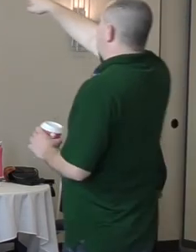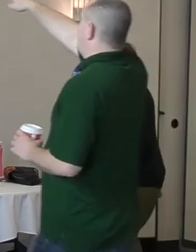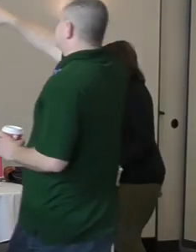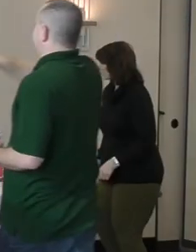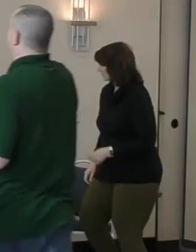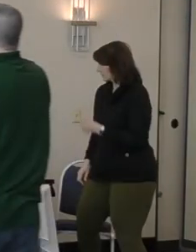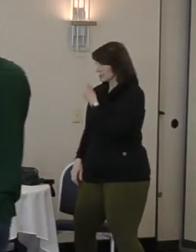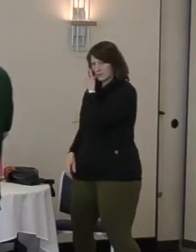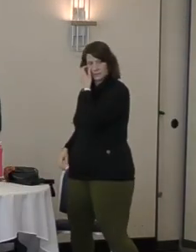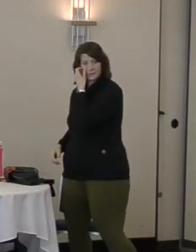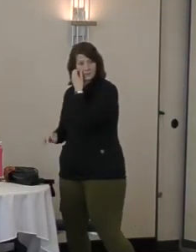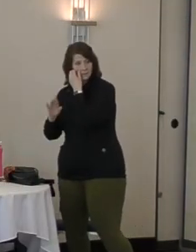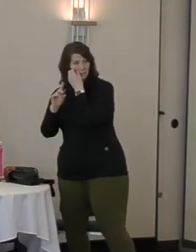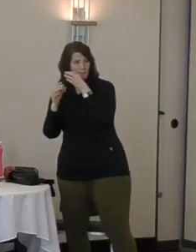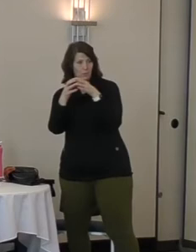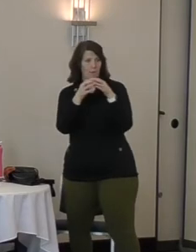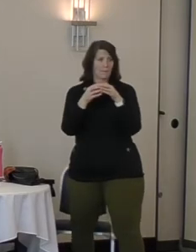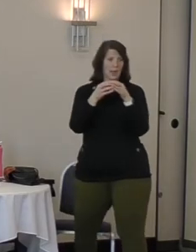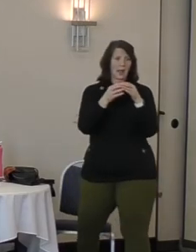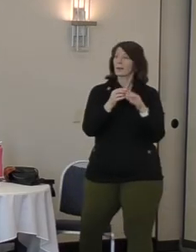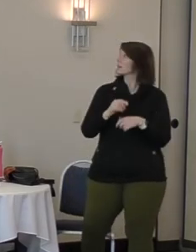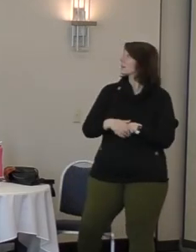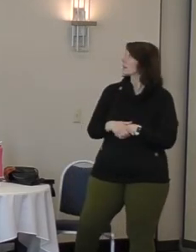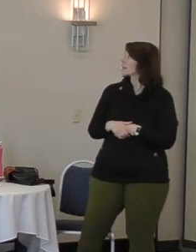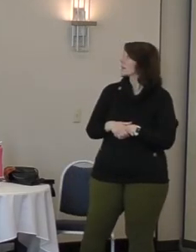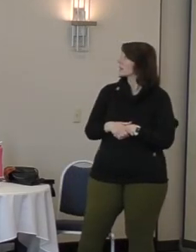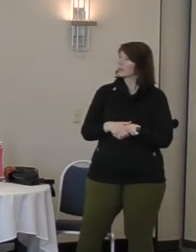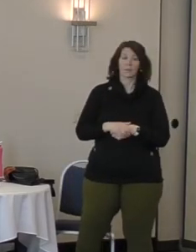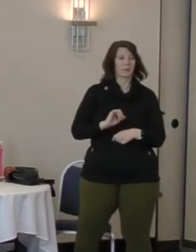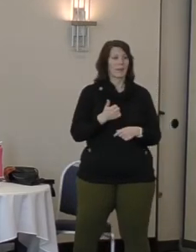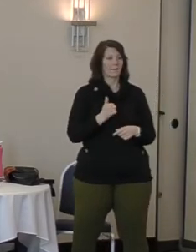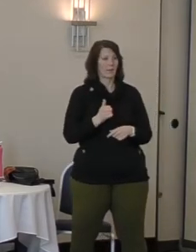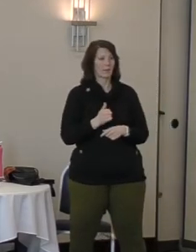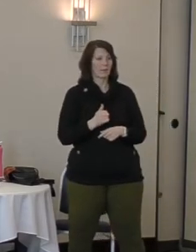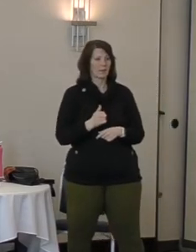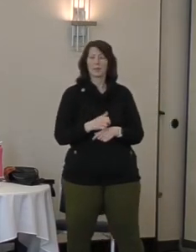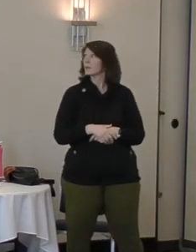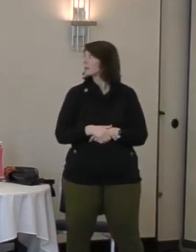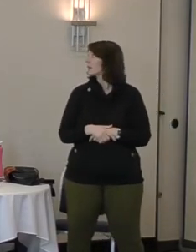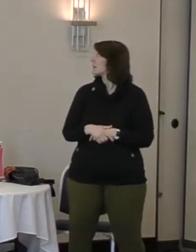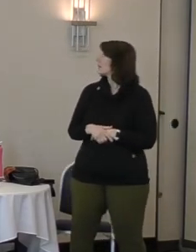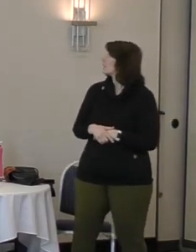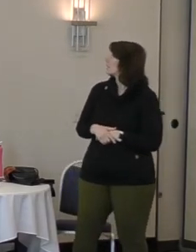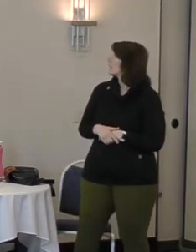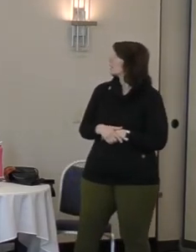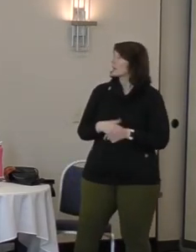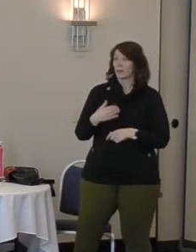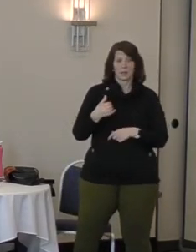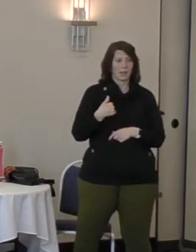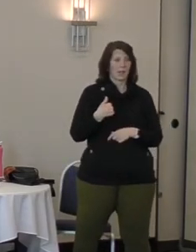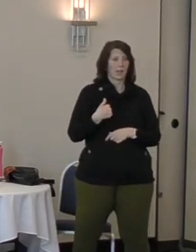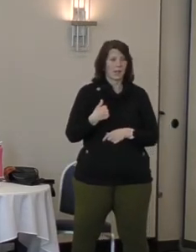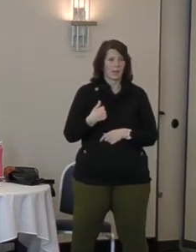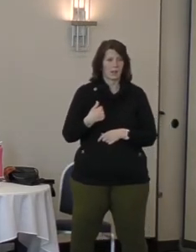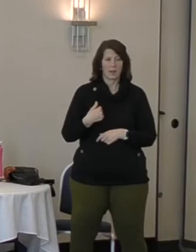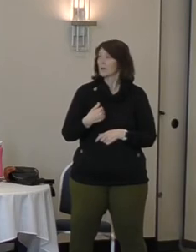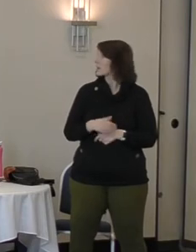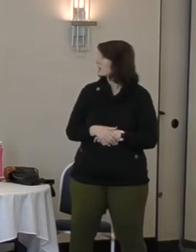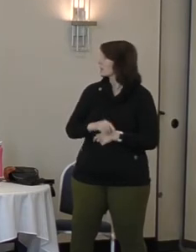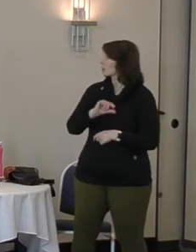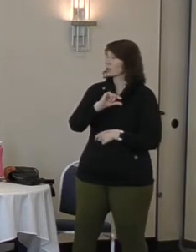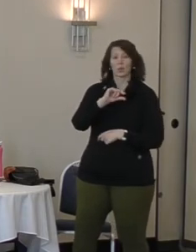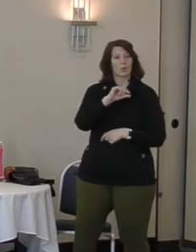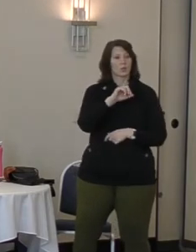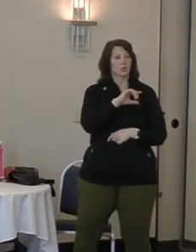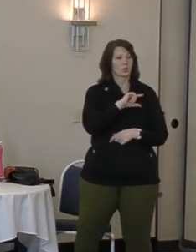have a forward pod set up, and they're just running everything off 10. Conversely, they'll have Goodhue out here in his glorious mullet,